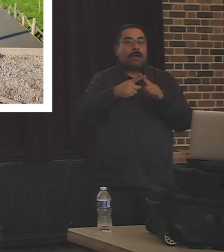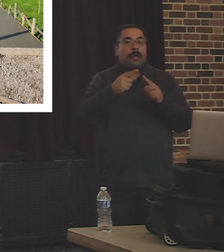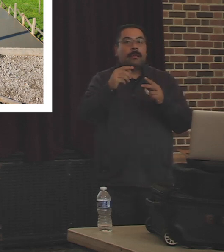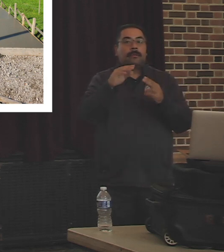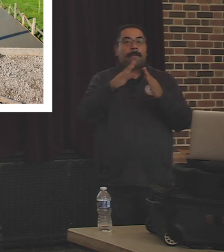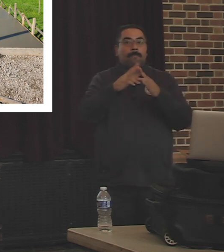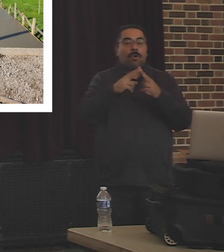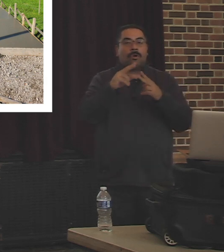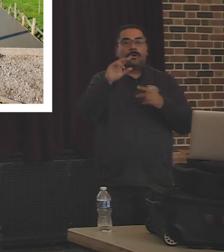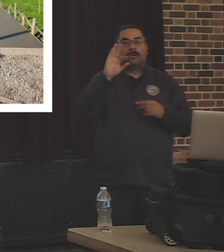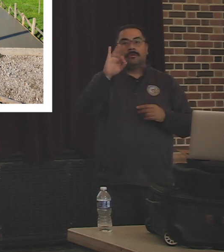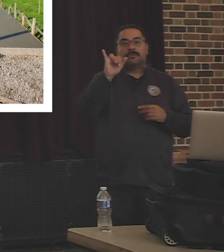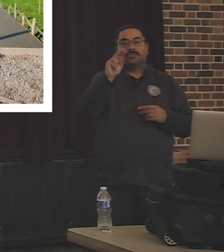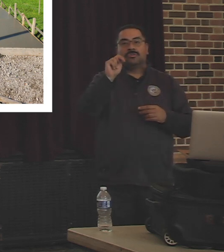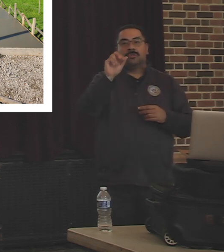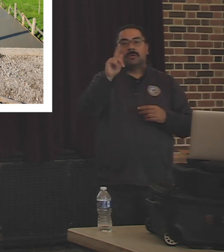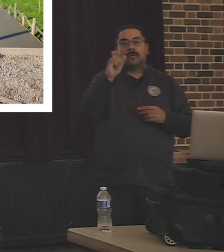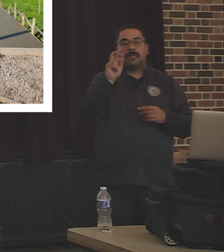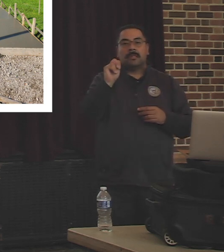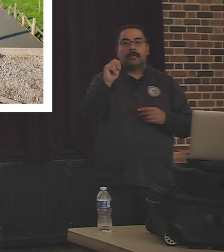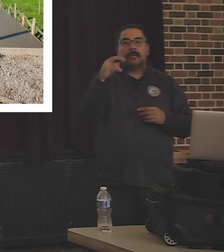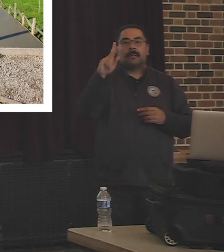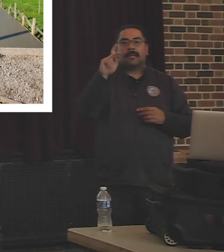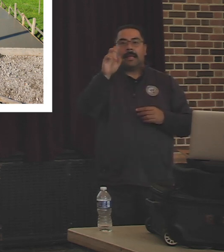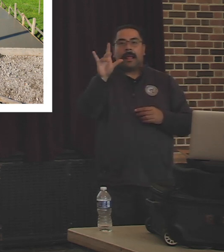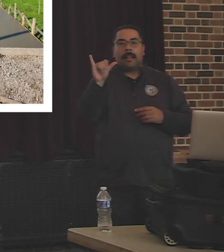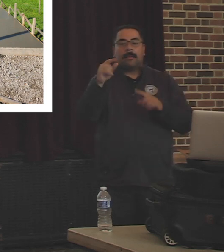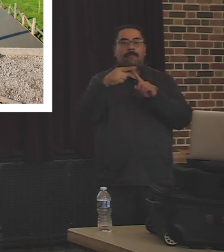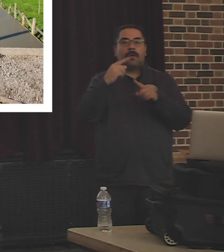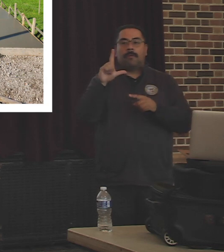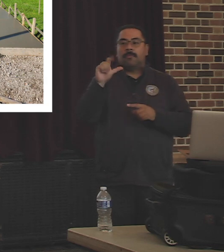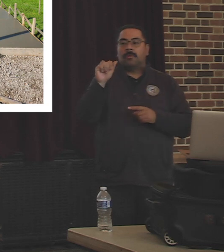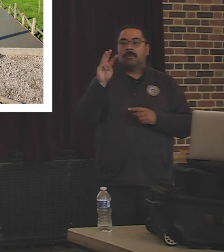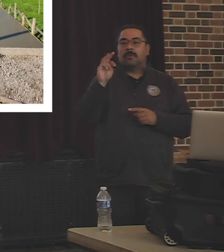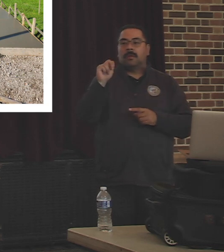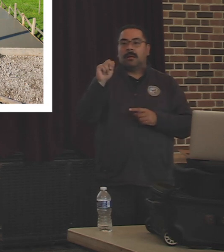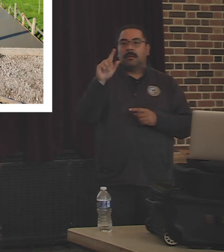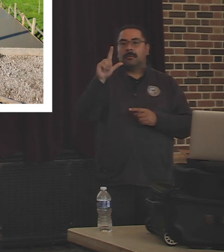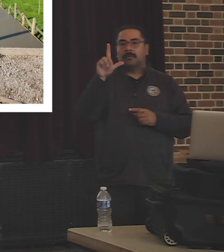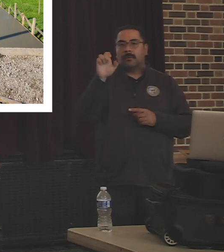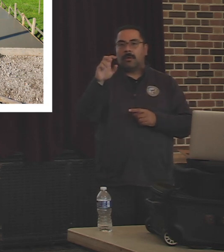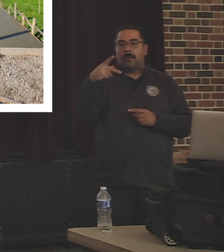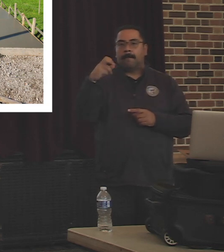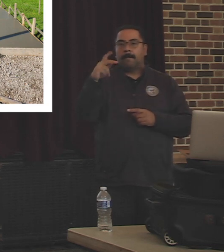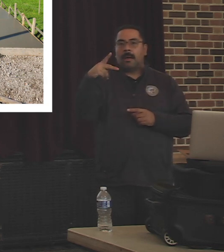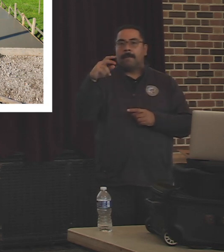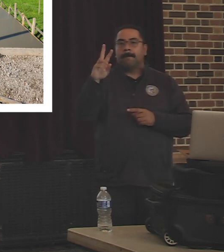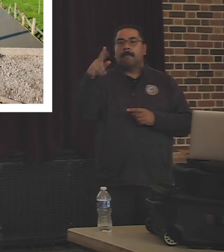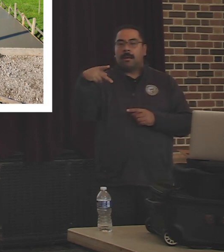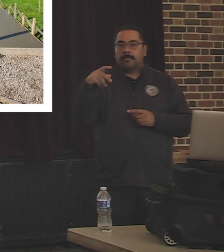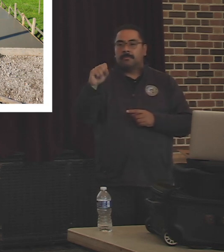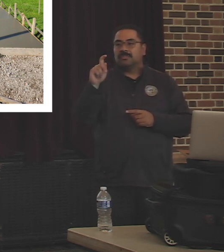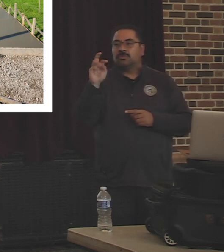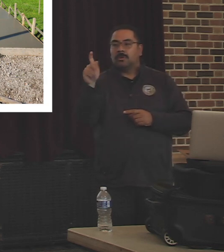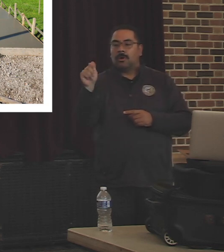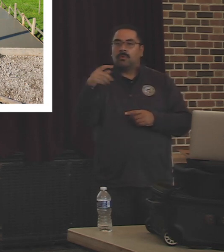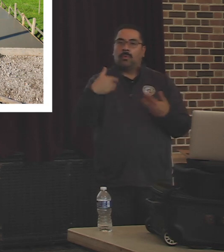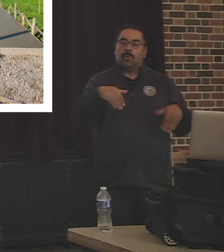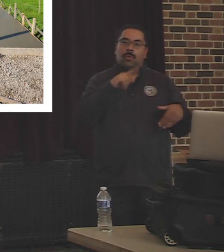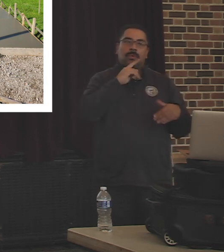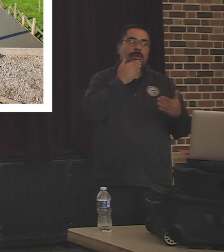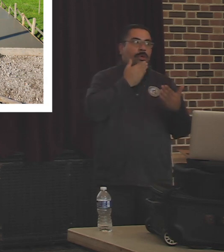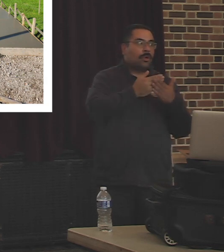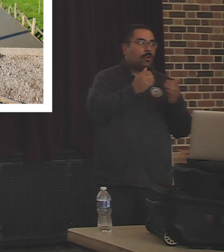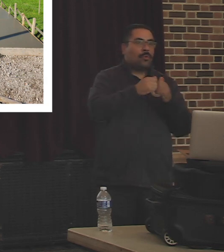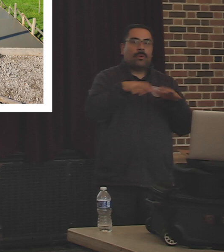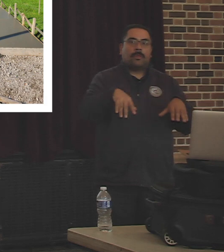Jonathan Kelly from the Lawndale Pop-Up Spot has done a really great job of organizing community events and street closures on